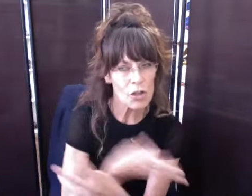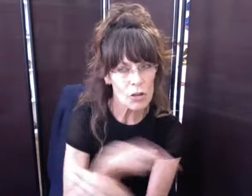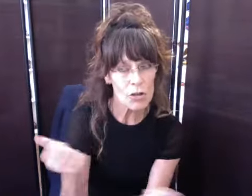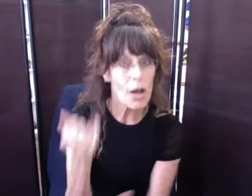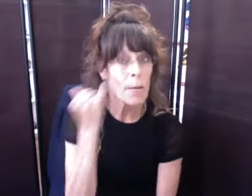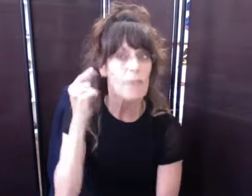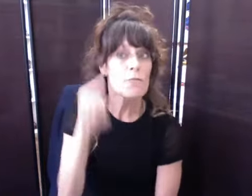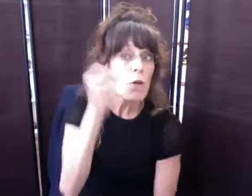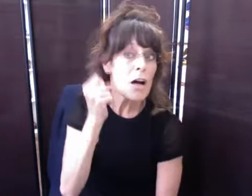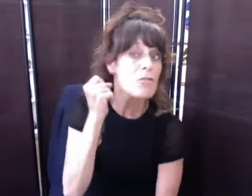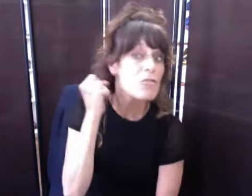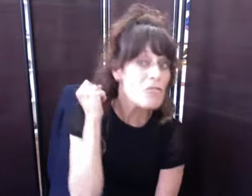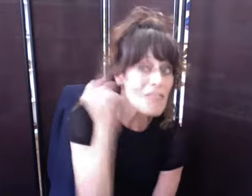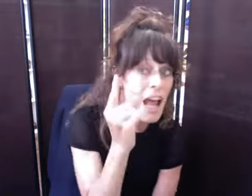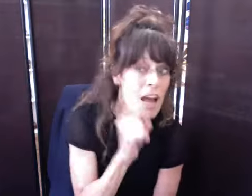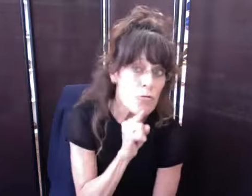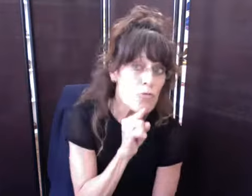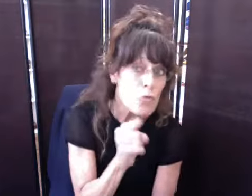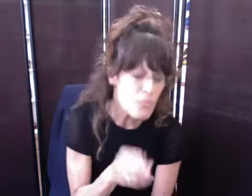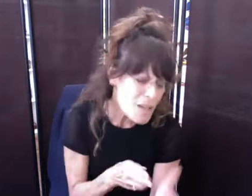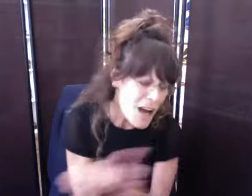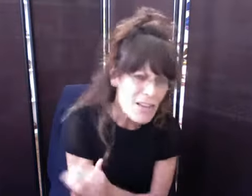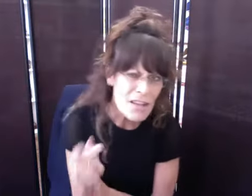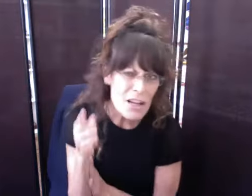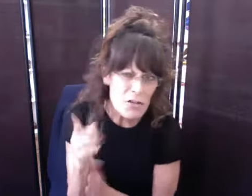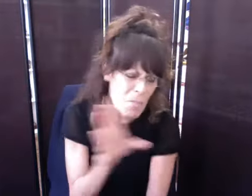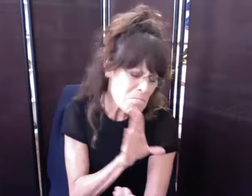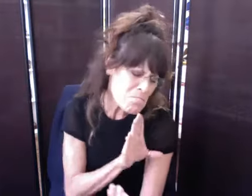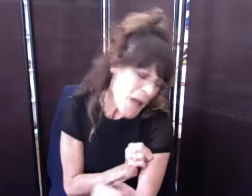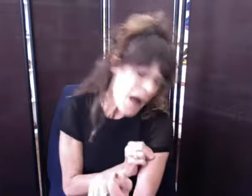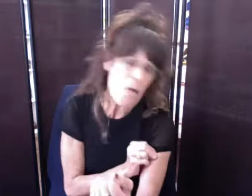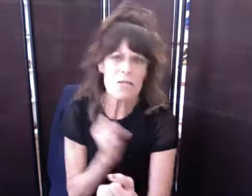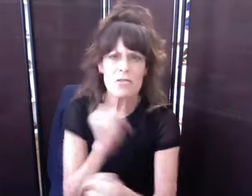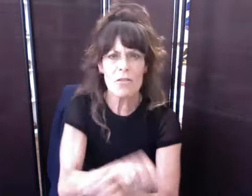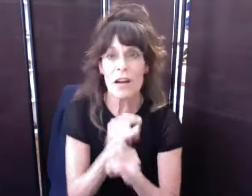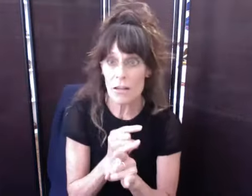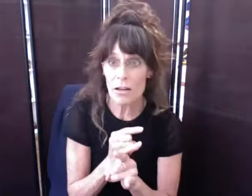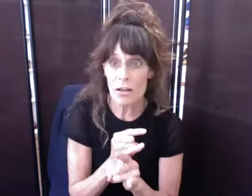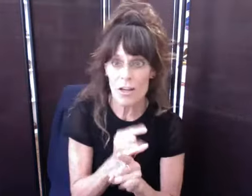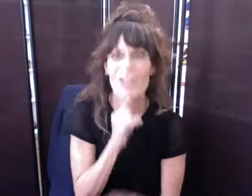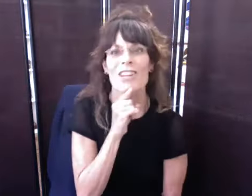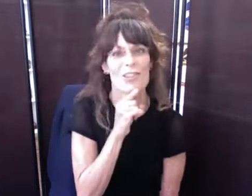understand, truthfully, that you are really powerless over alcohol, and that truthfully your life is